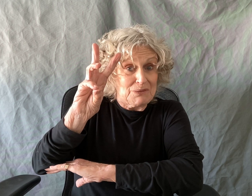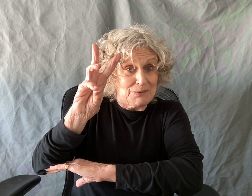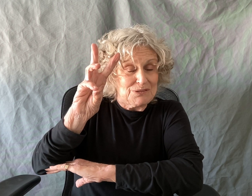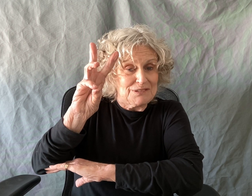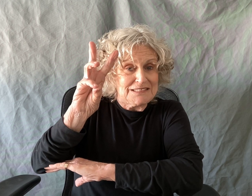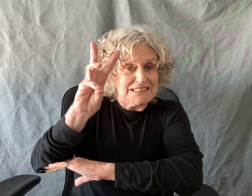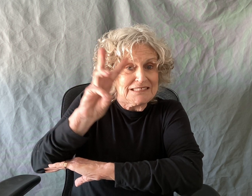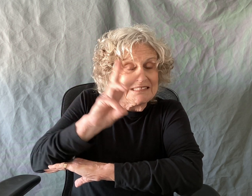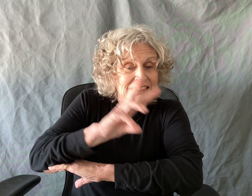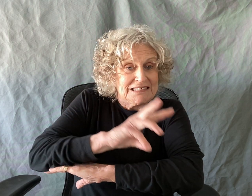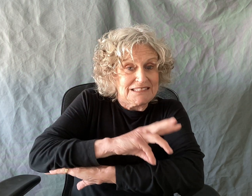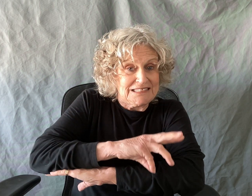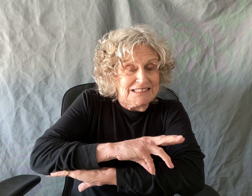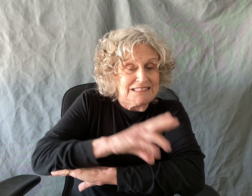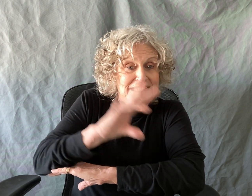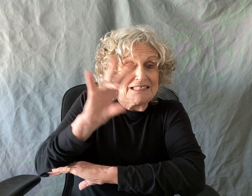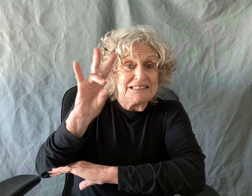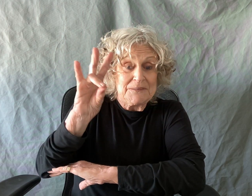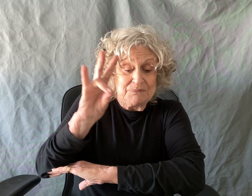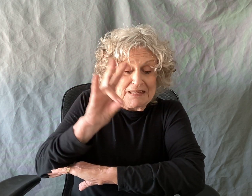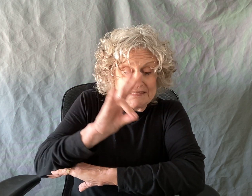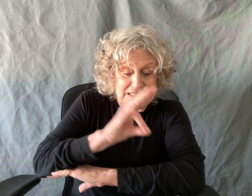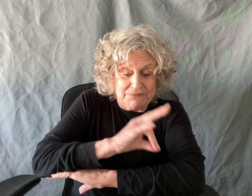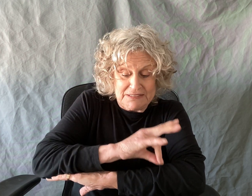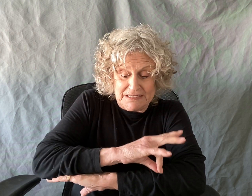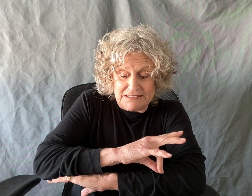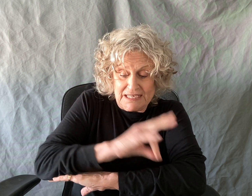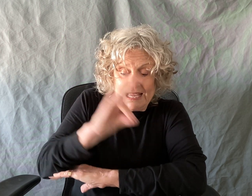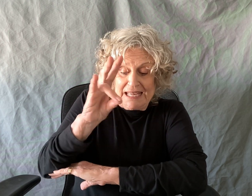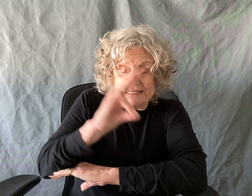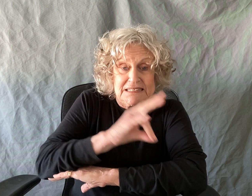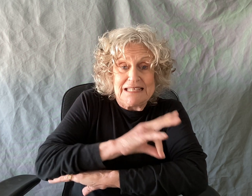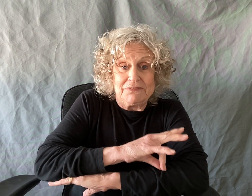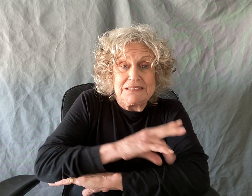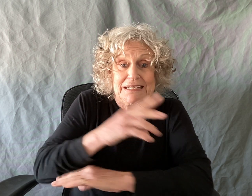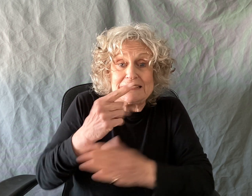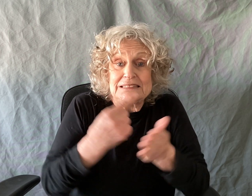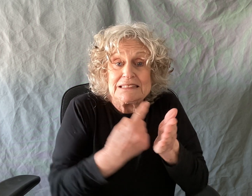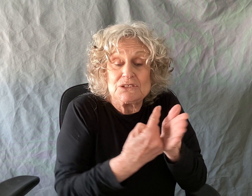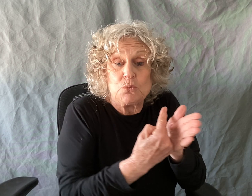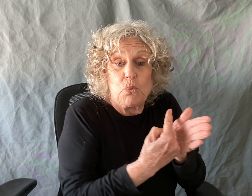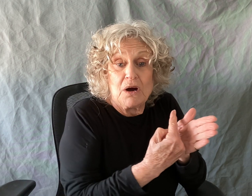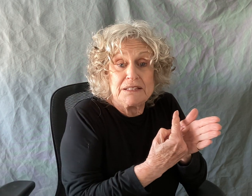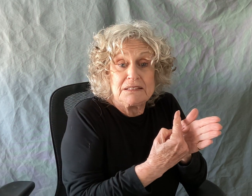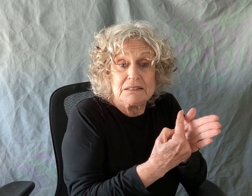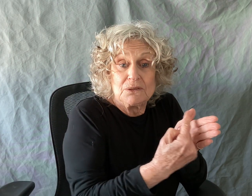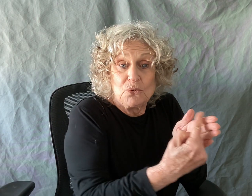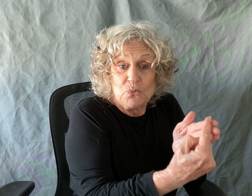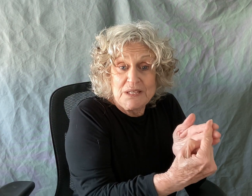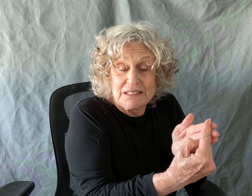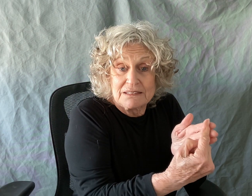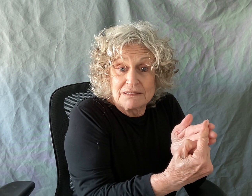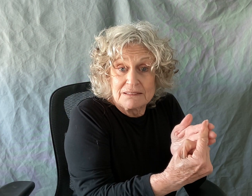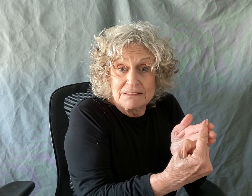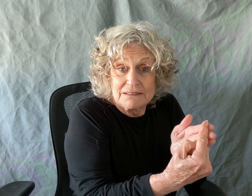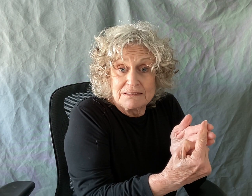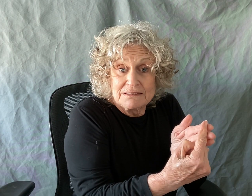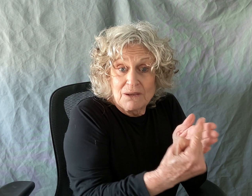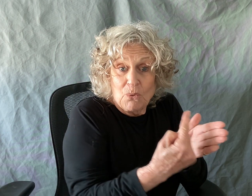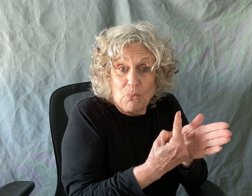how we turn at 6? 6 days and 7 days. And 7 days is 1 week.